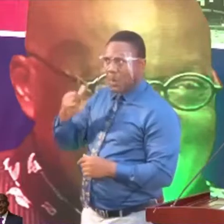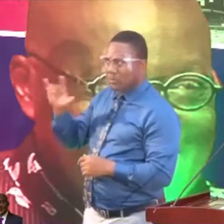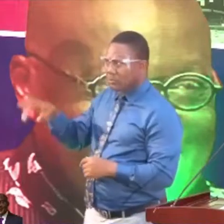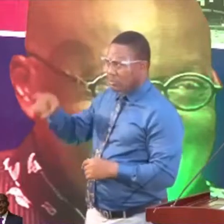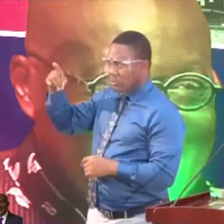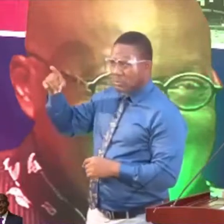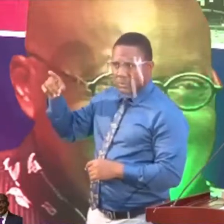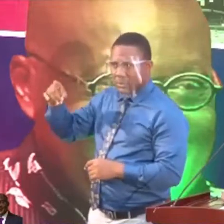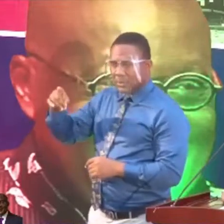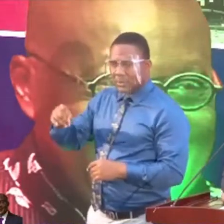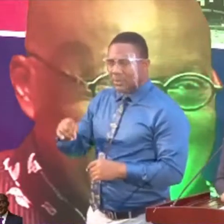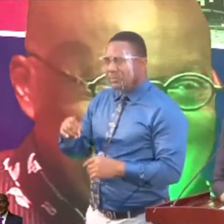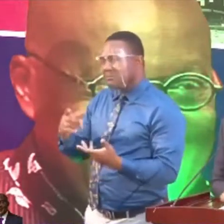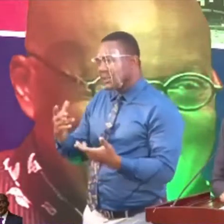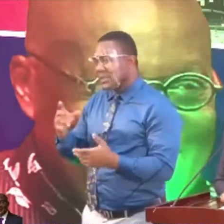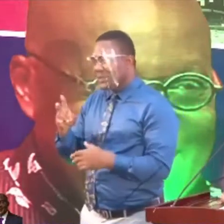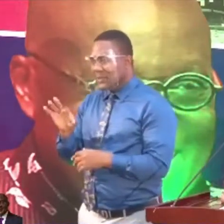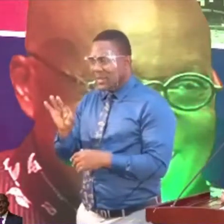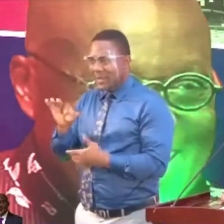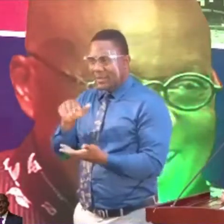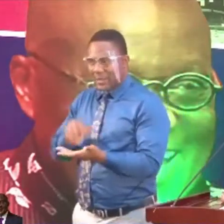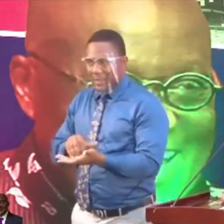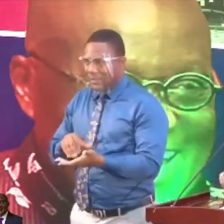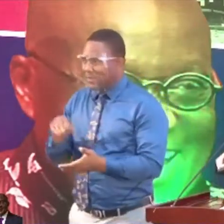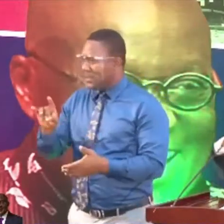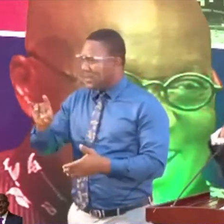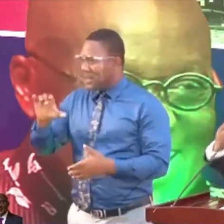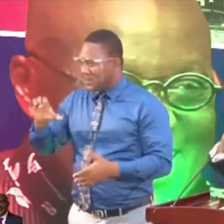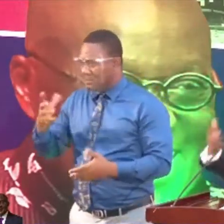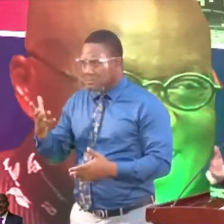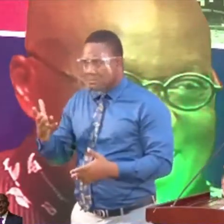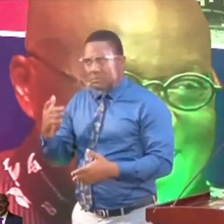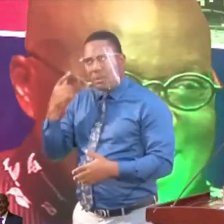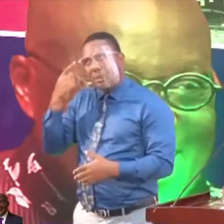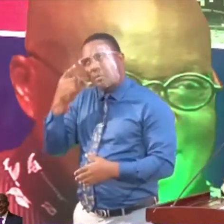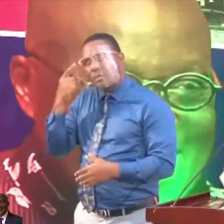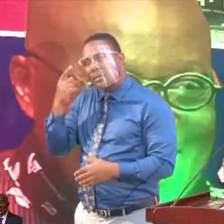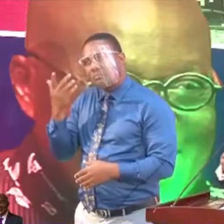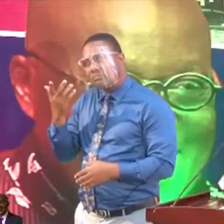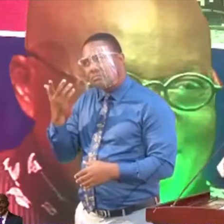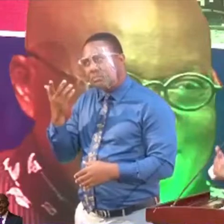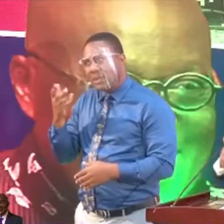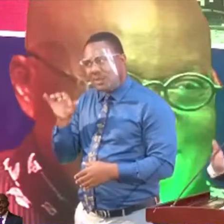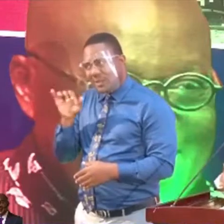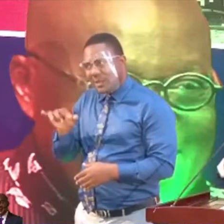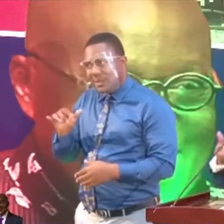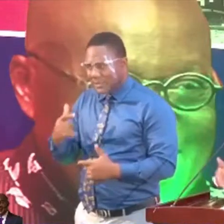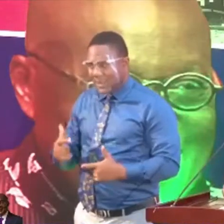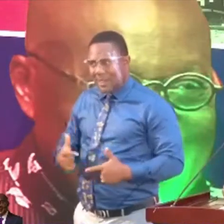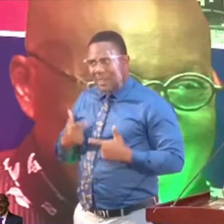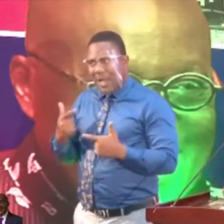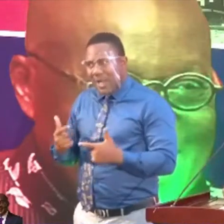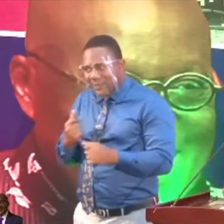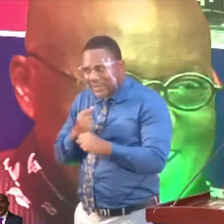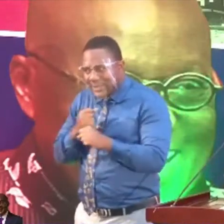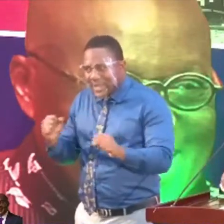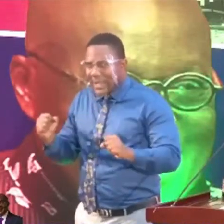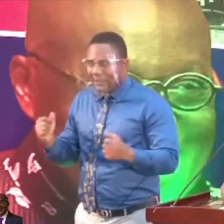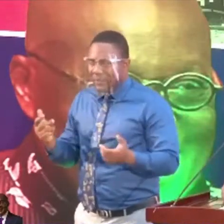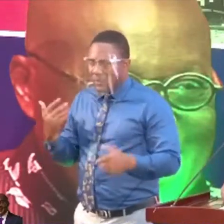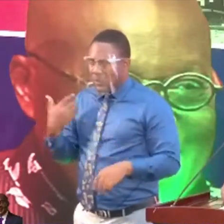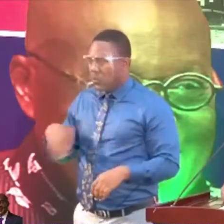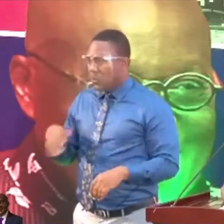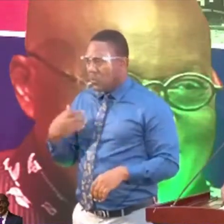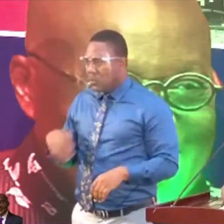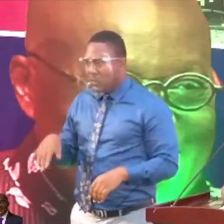these 79,800 products, you can really think of it as lives that are being saved. And that is